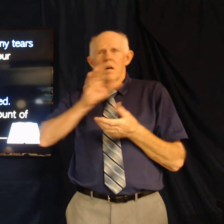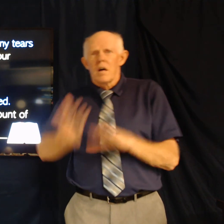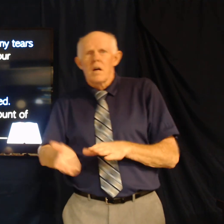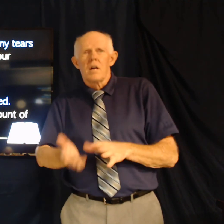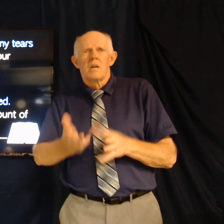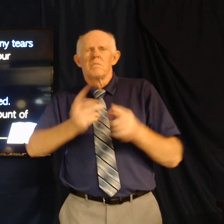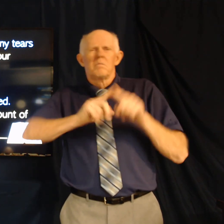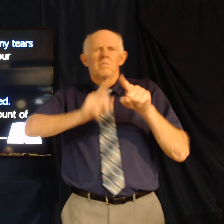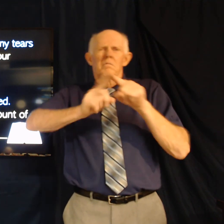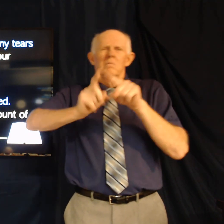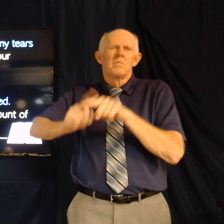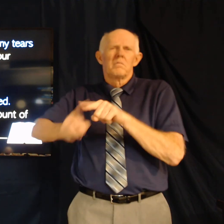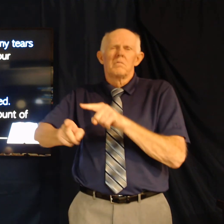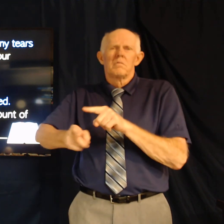He loves us. He died for us.